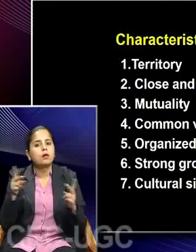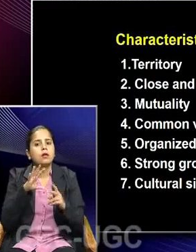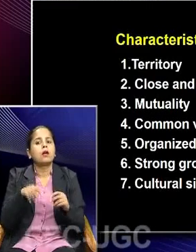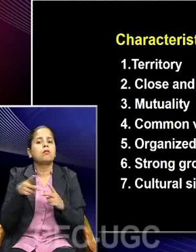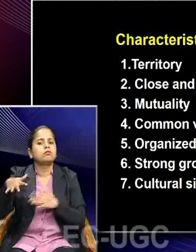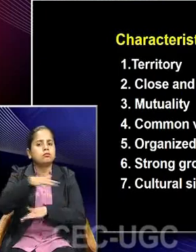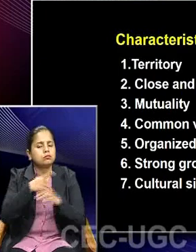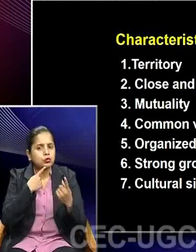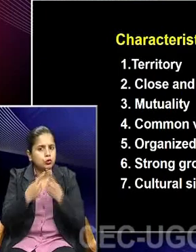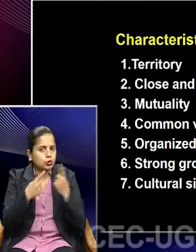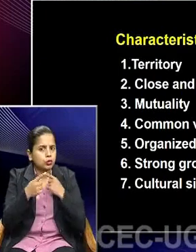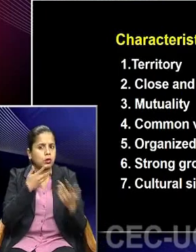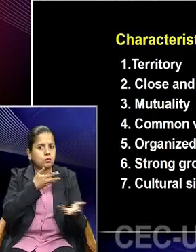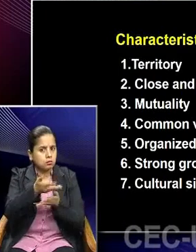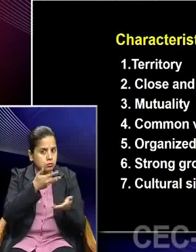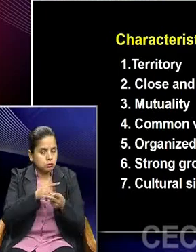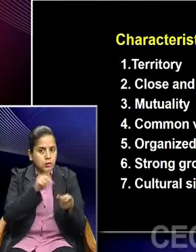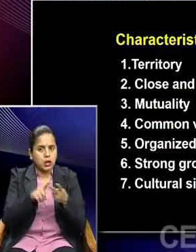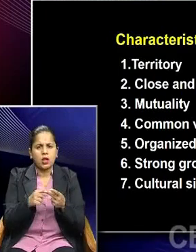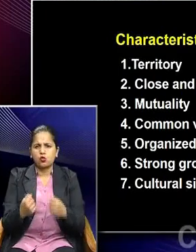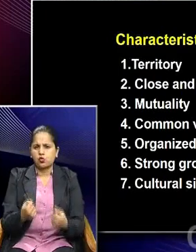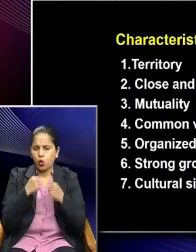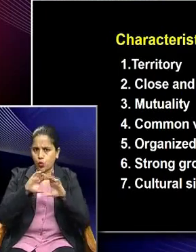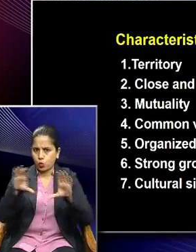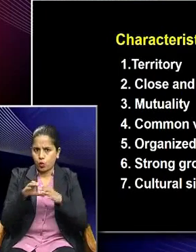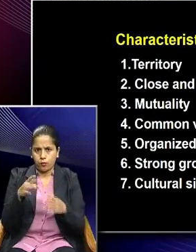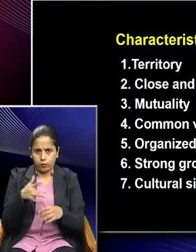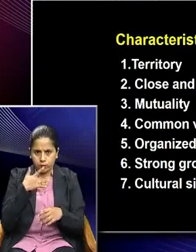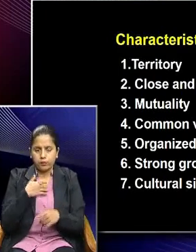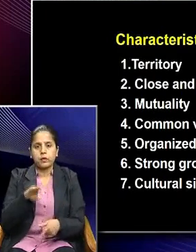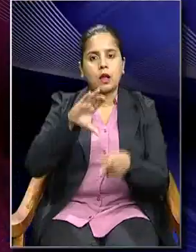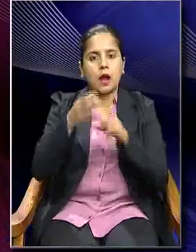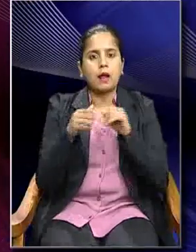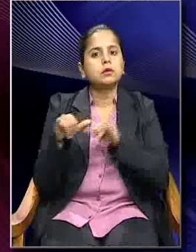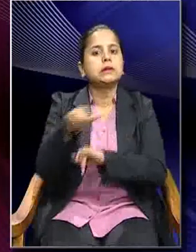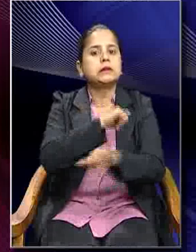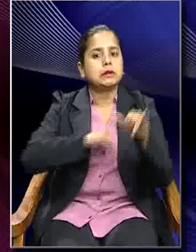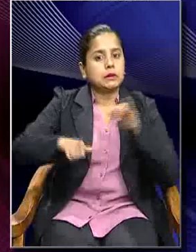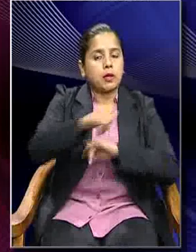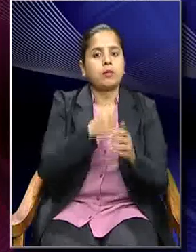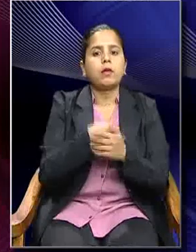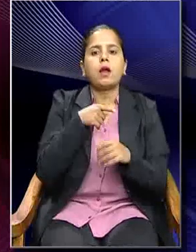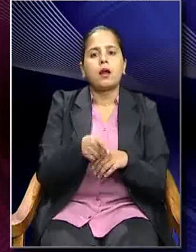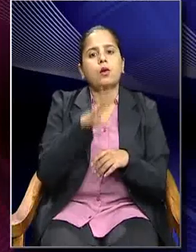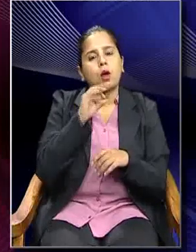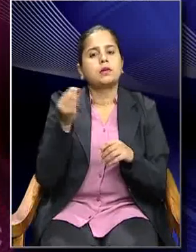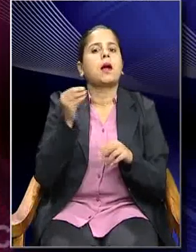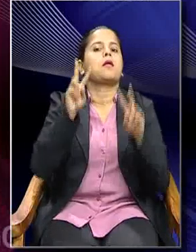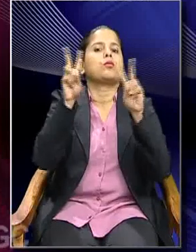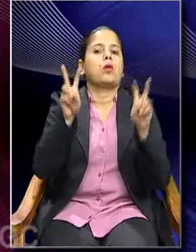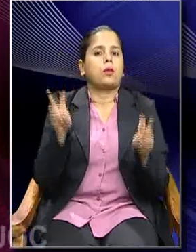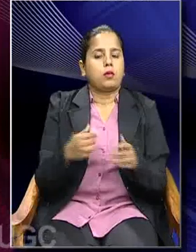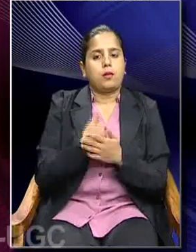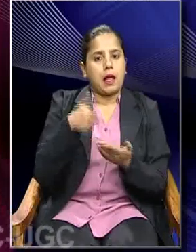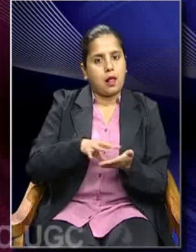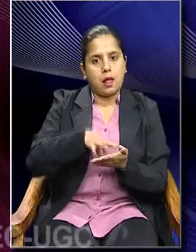interaction, strong group feeling, cultural similarity. These are the characteristics. Now we've